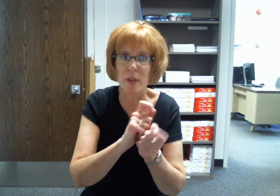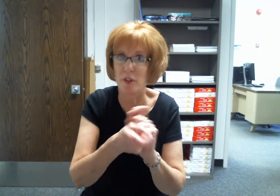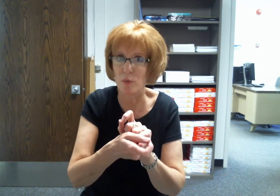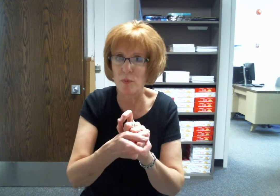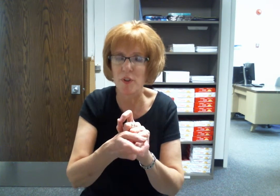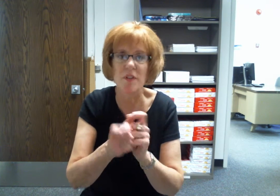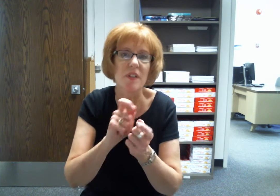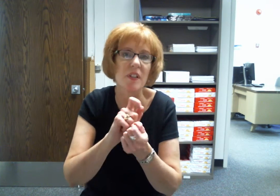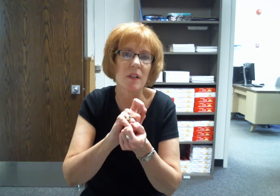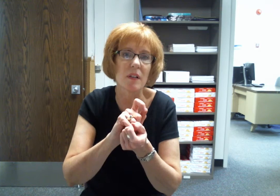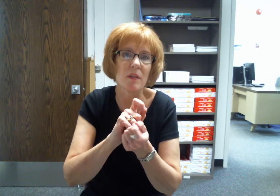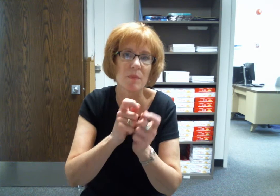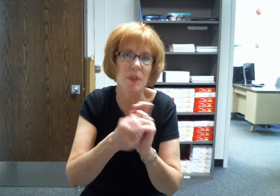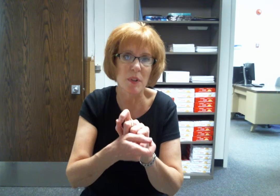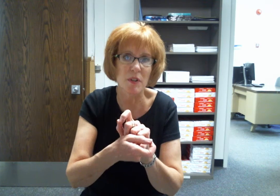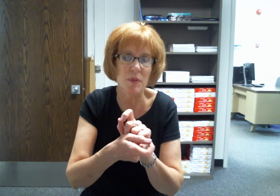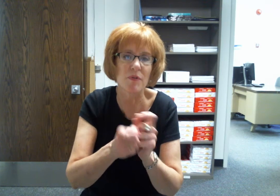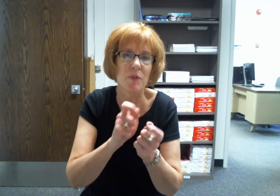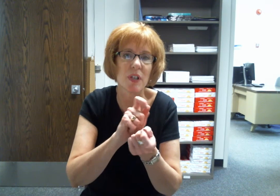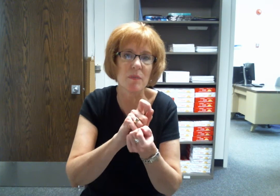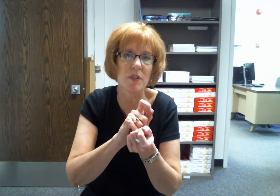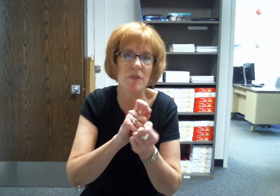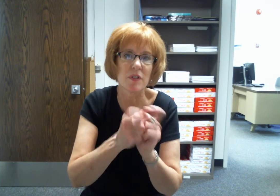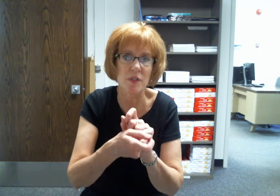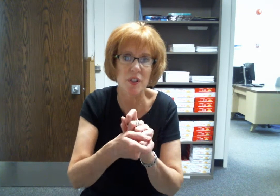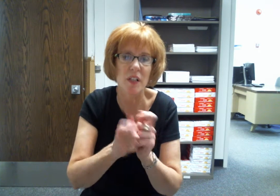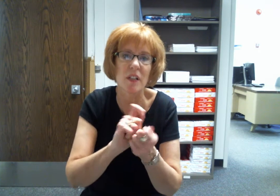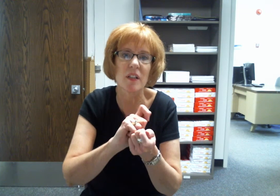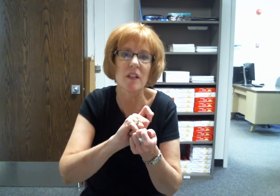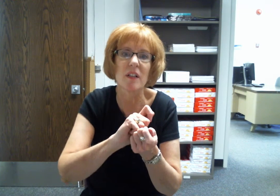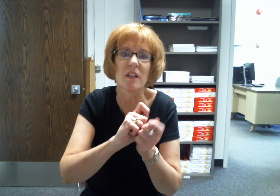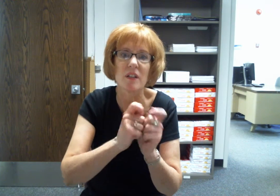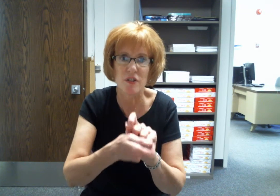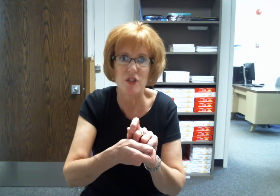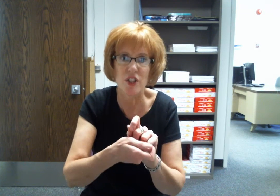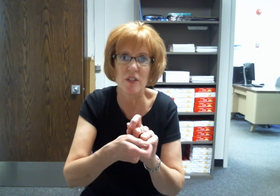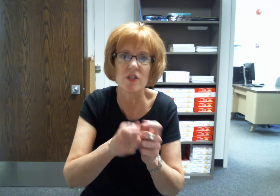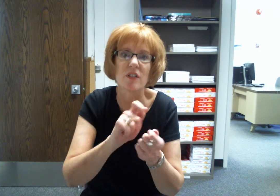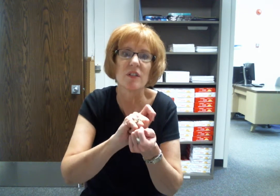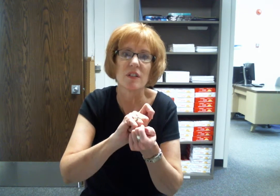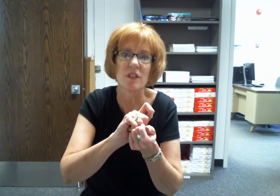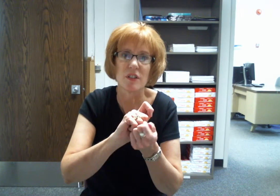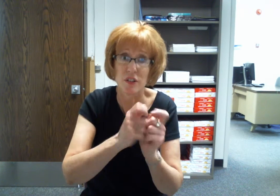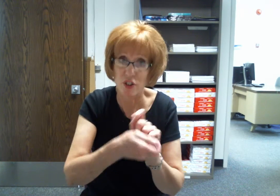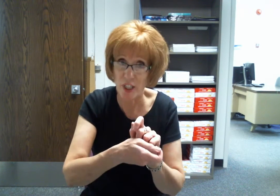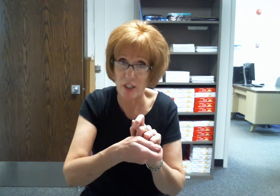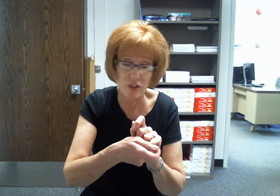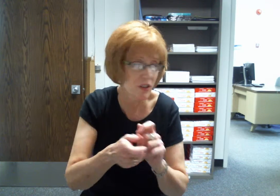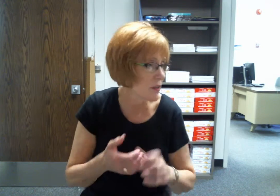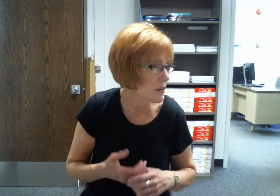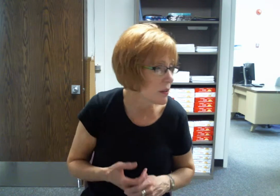in the room and you can see it. But I'm going to do it a few times here just so you kind of get the idea. Change. Change.